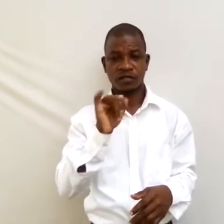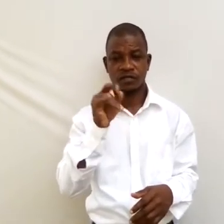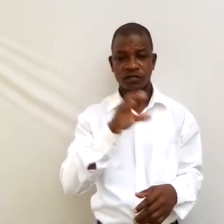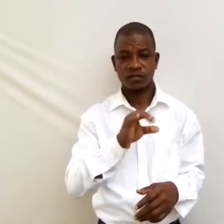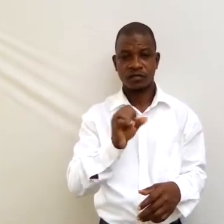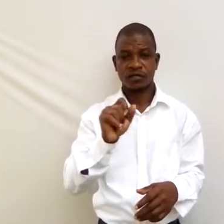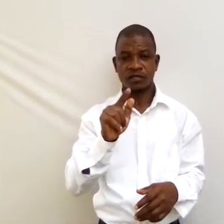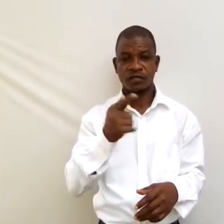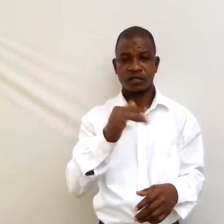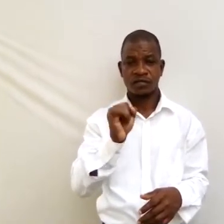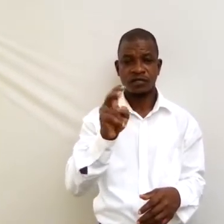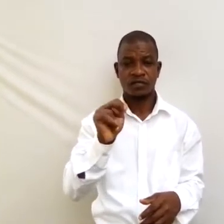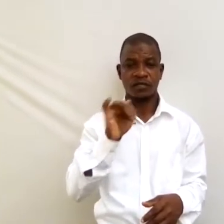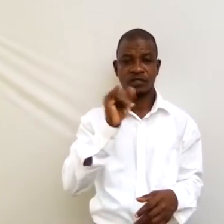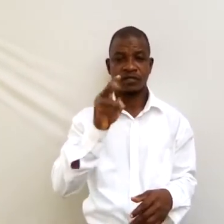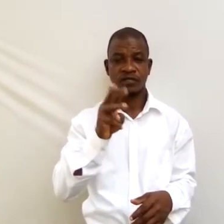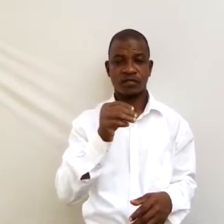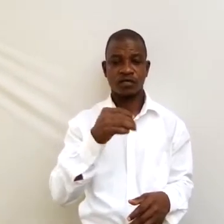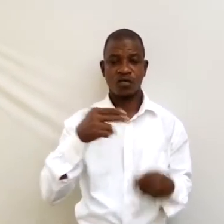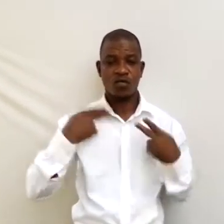genital warts, human